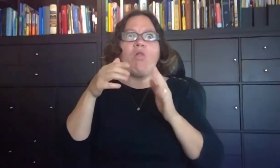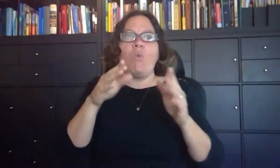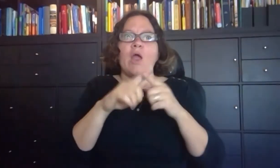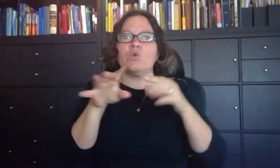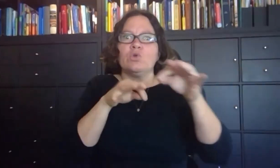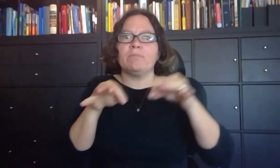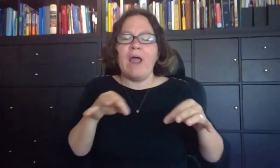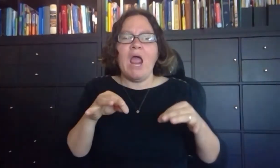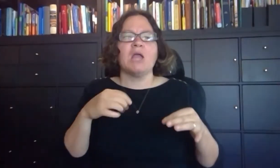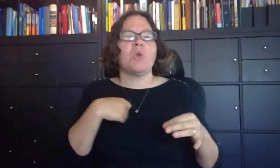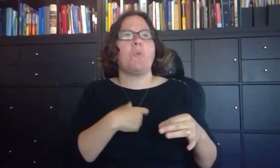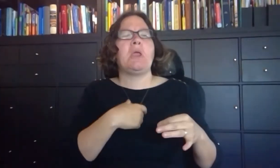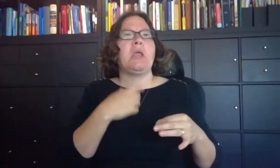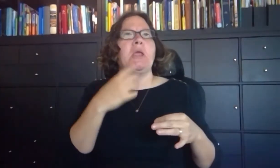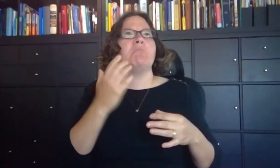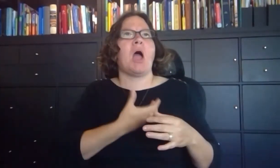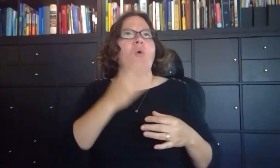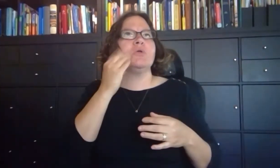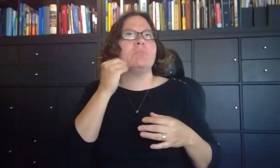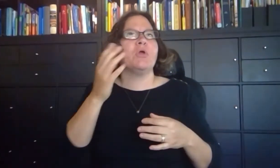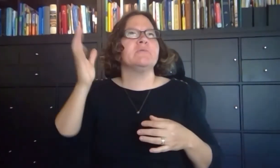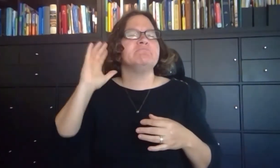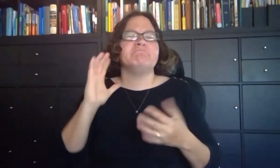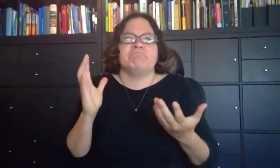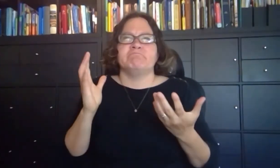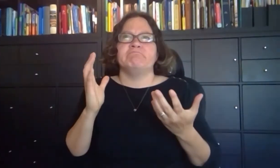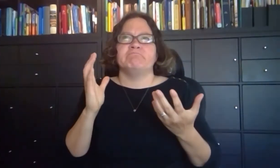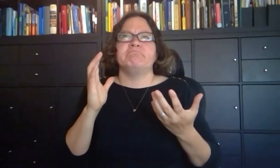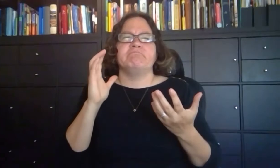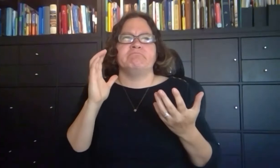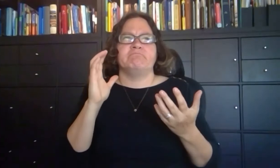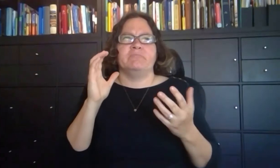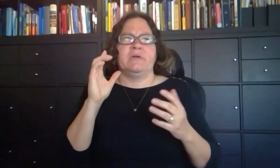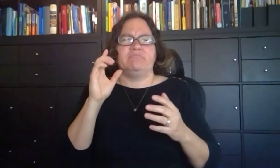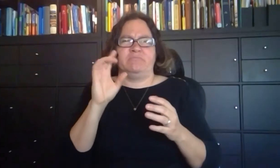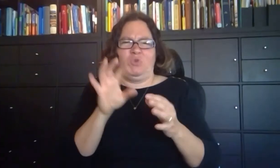They base their assumptions on their experience.